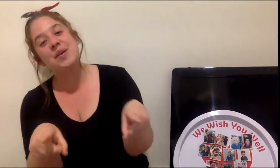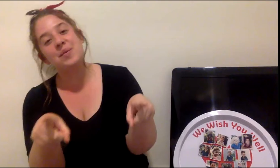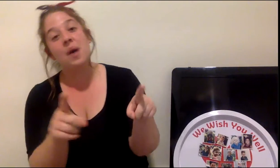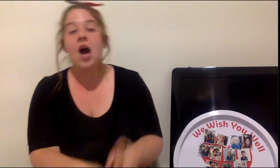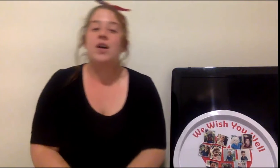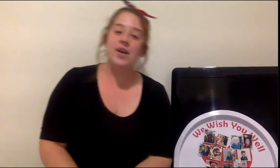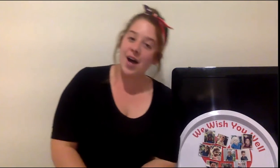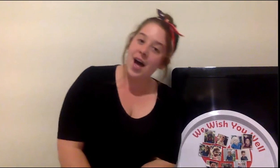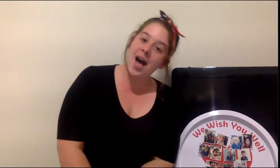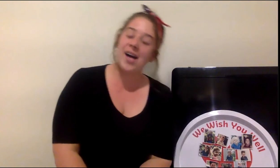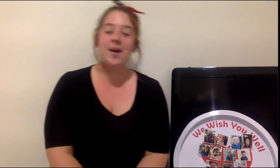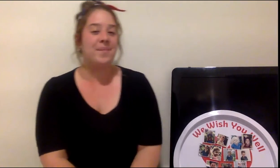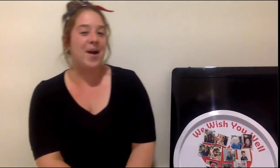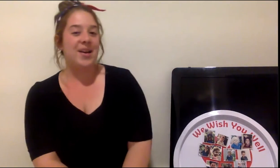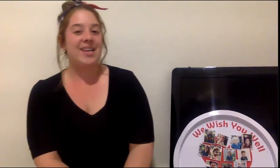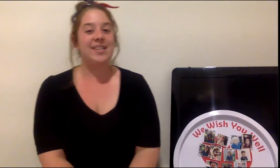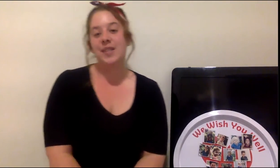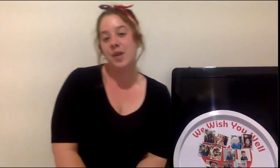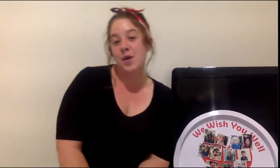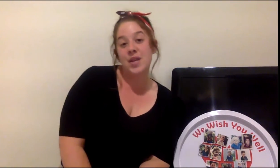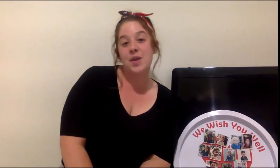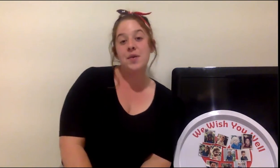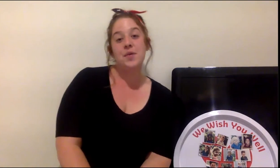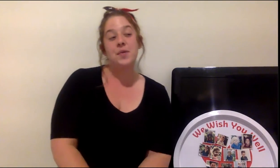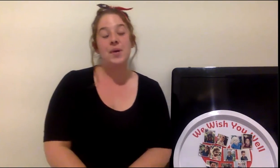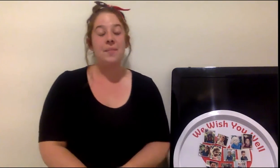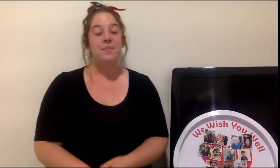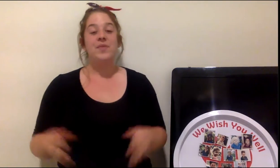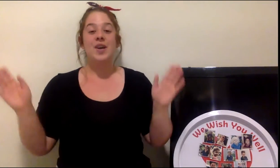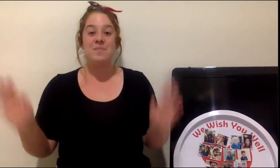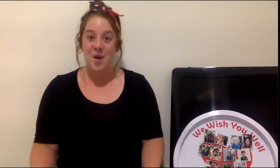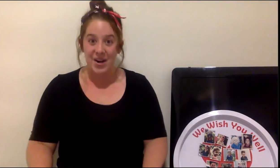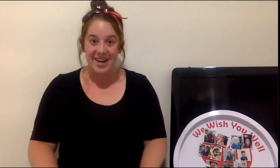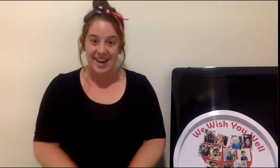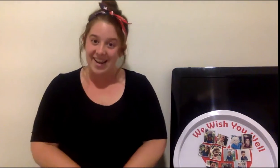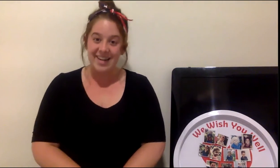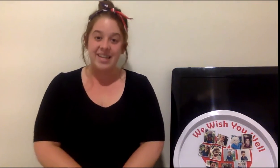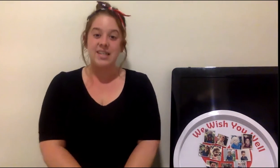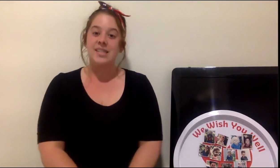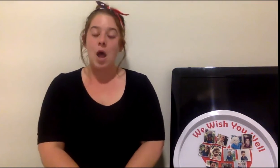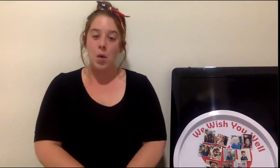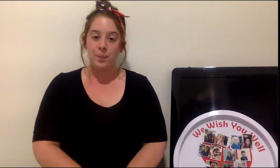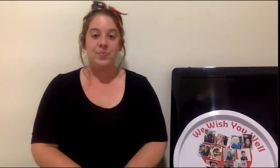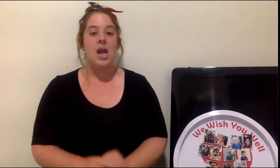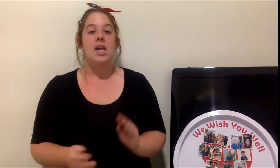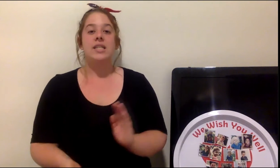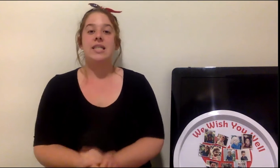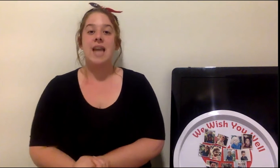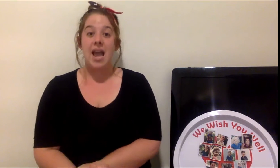you. Good morning to you. Good morning. So today